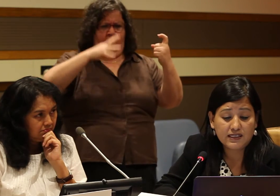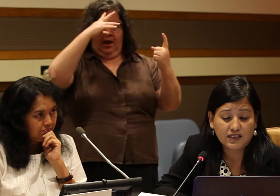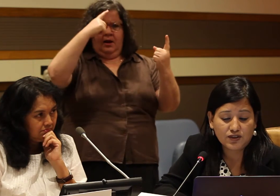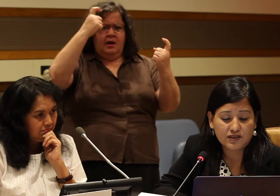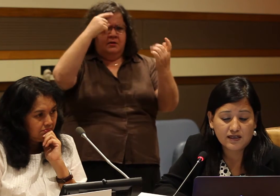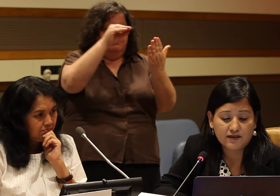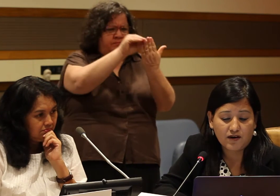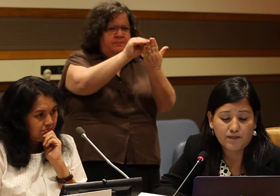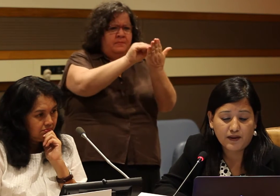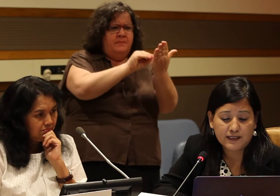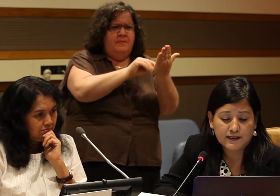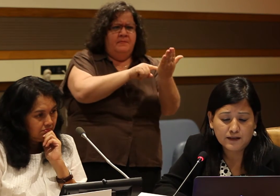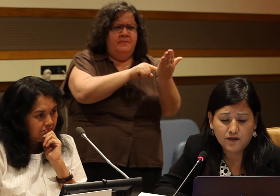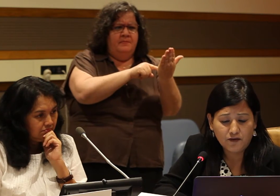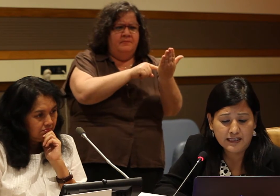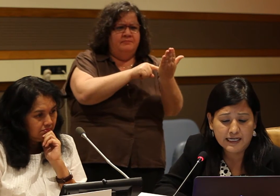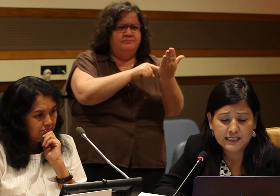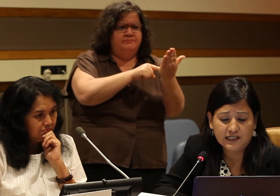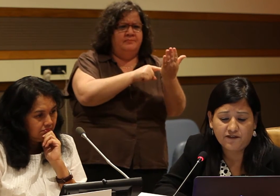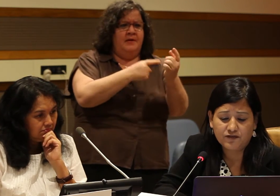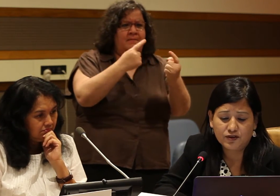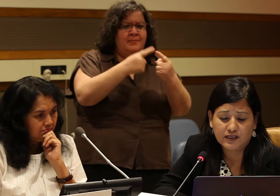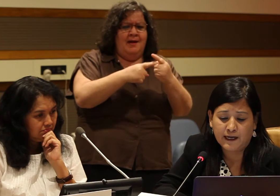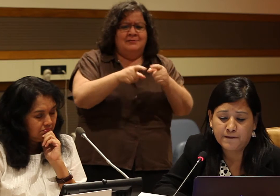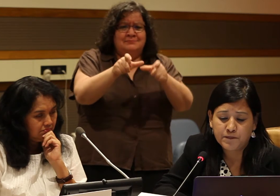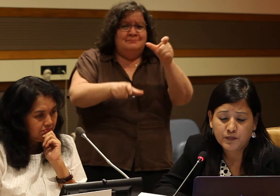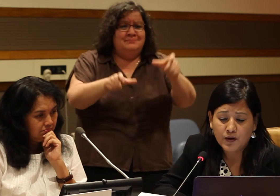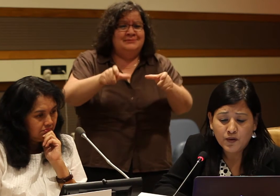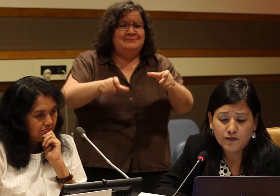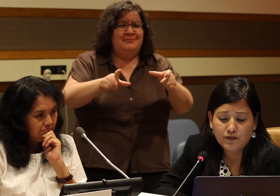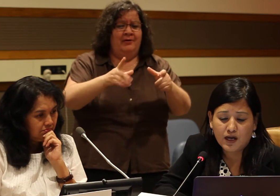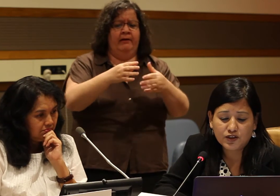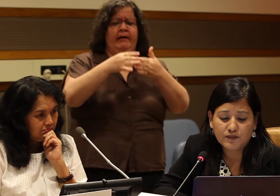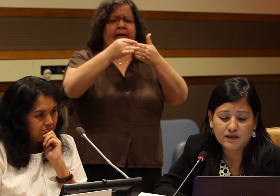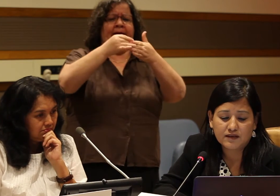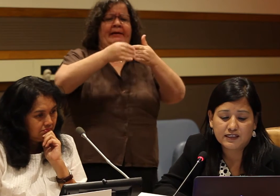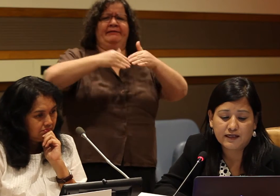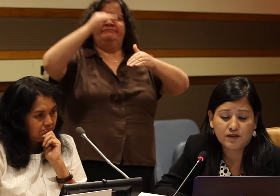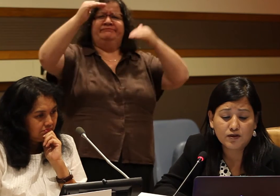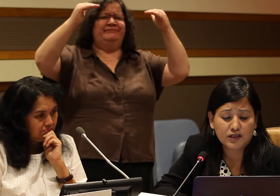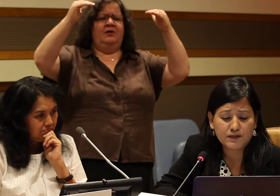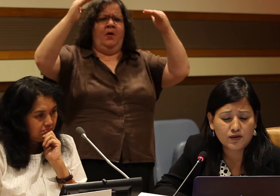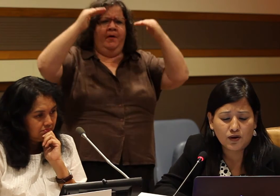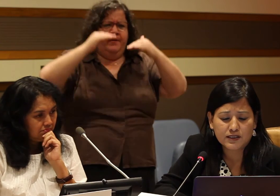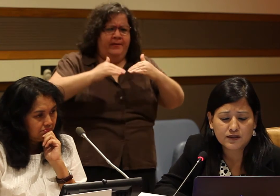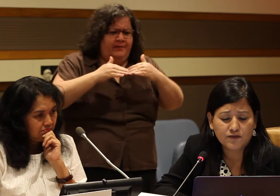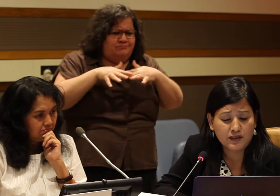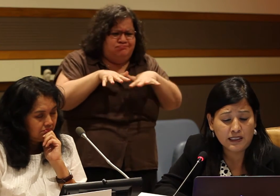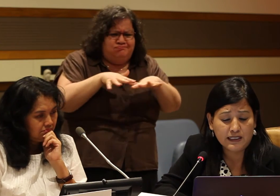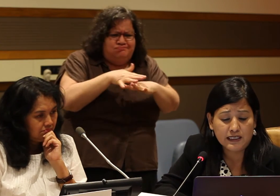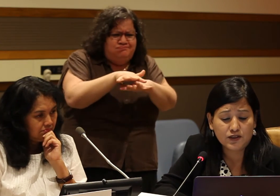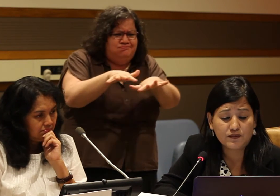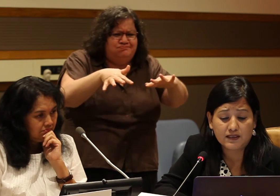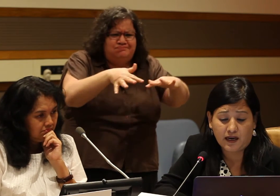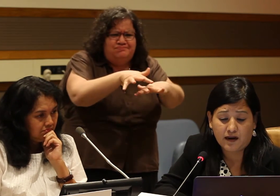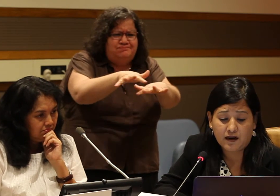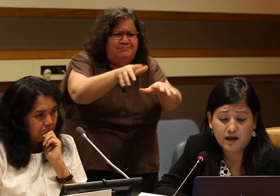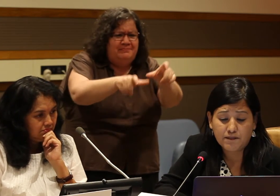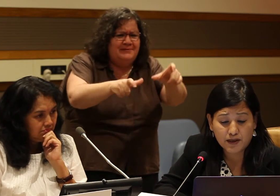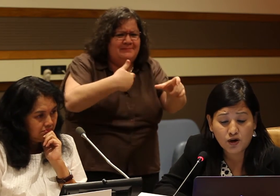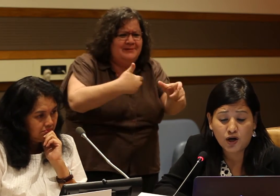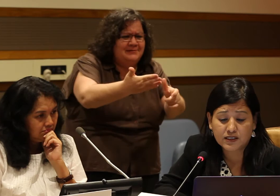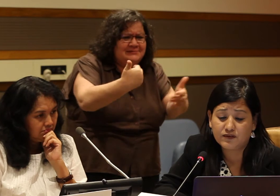through institutional development. With this shift today, we want to be on the table not because we need to be